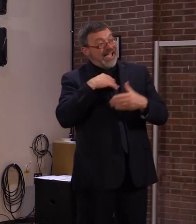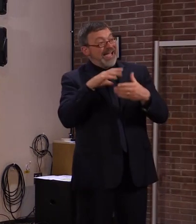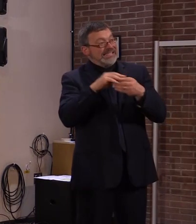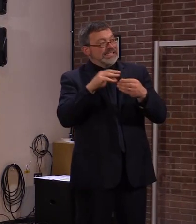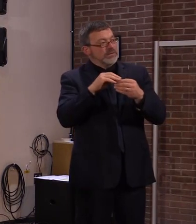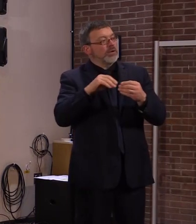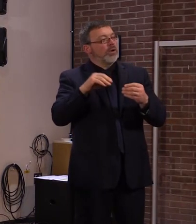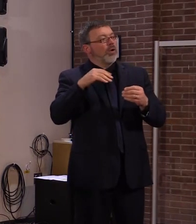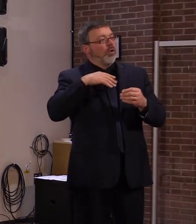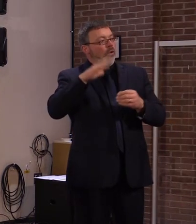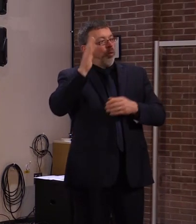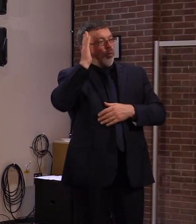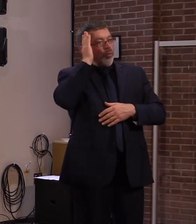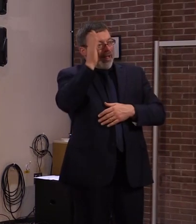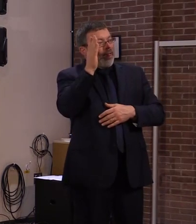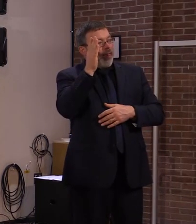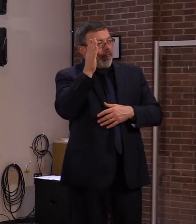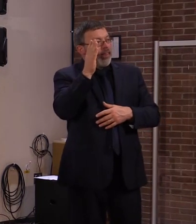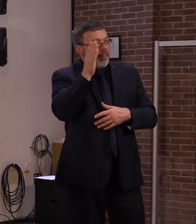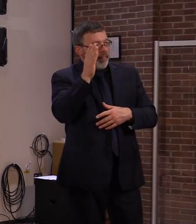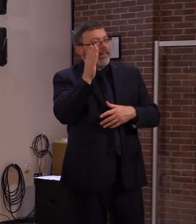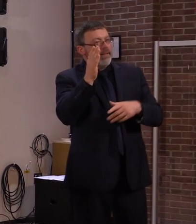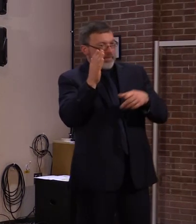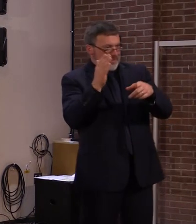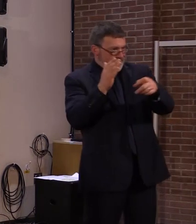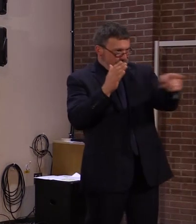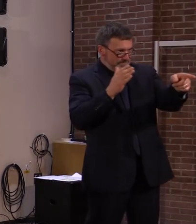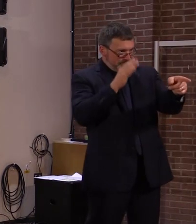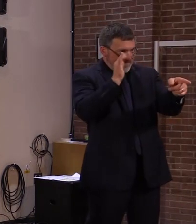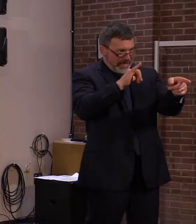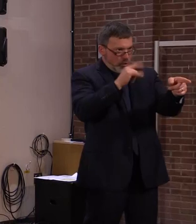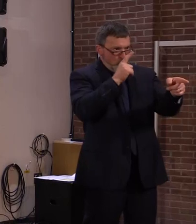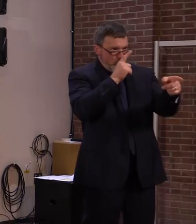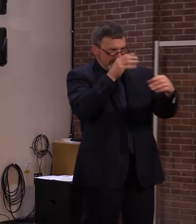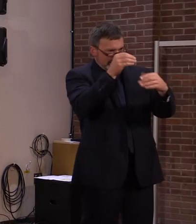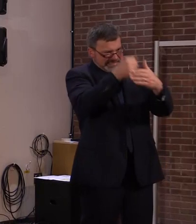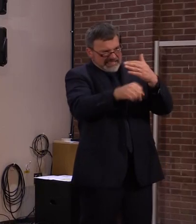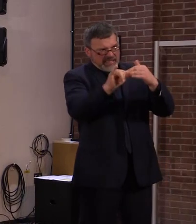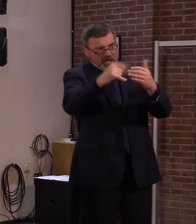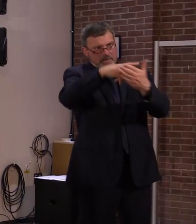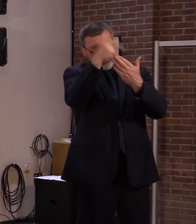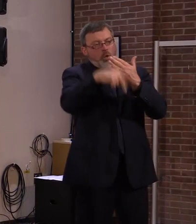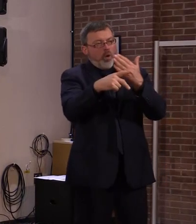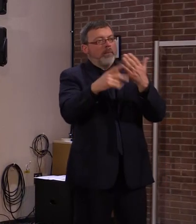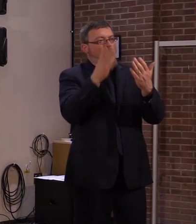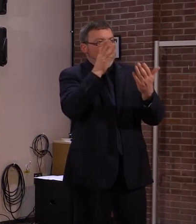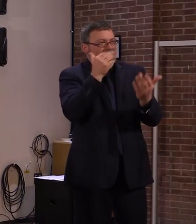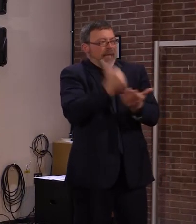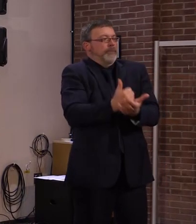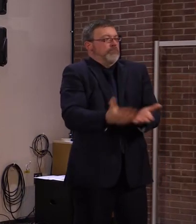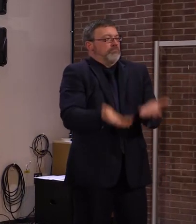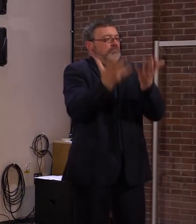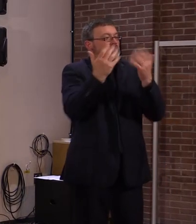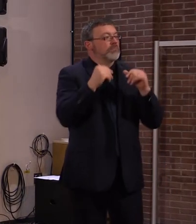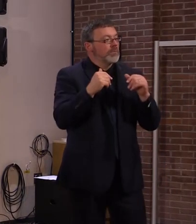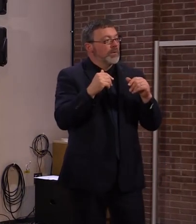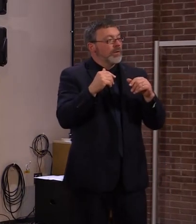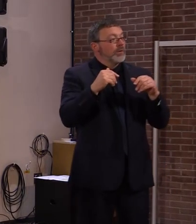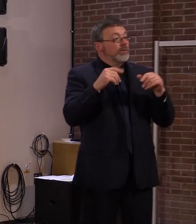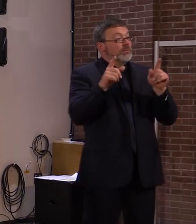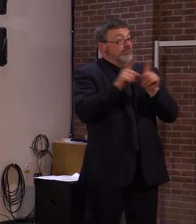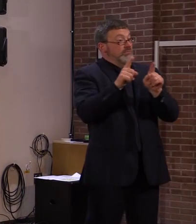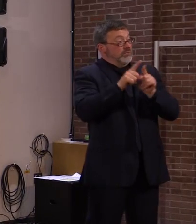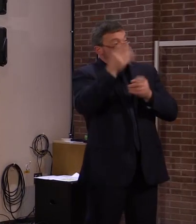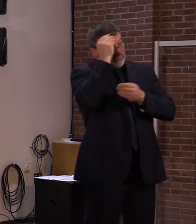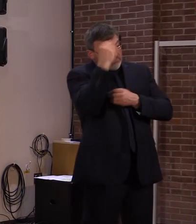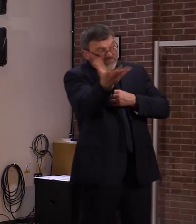weather policy as we move forward. The other thing is we're using FEMA money right now